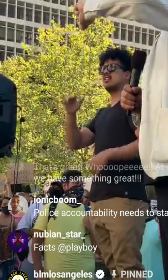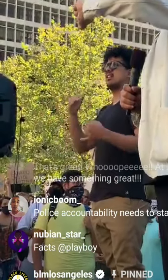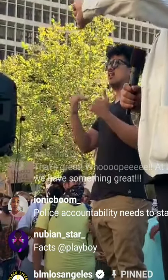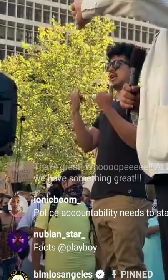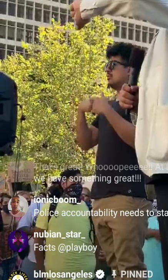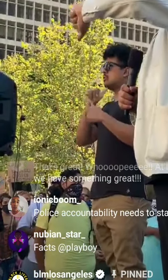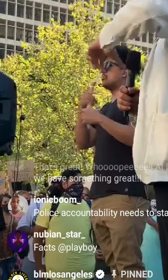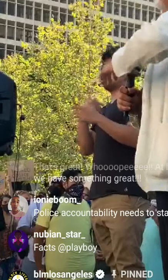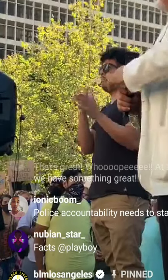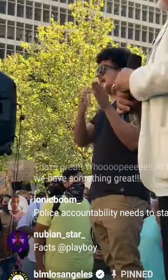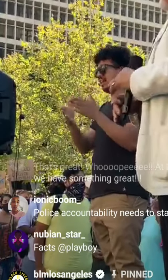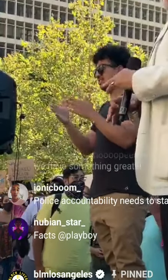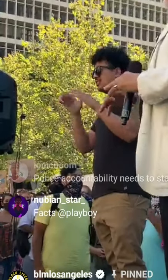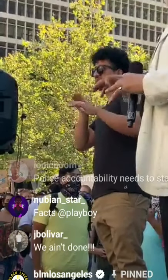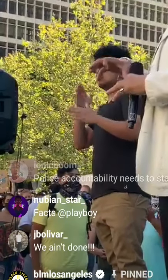so we don't intend to do that.